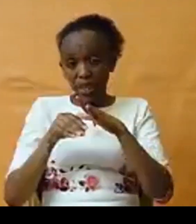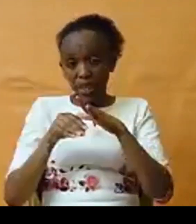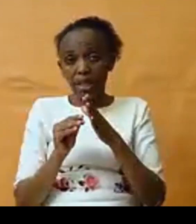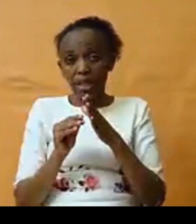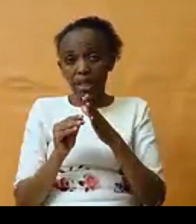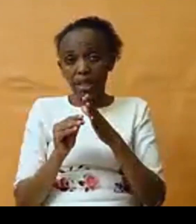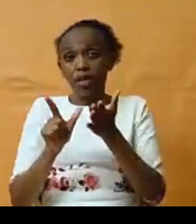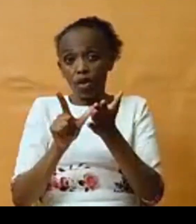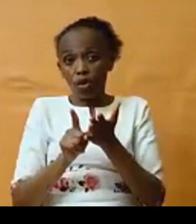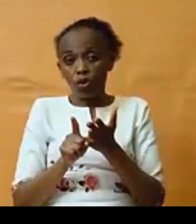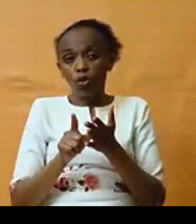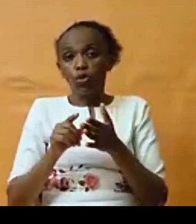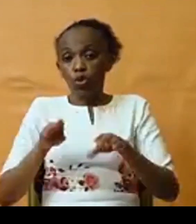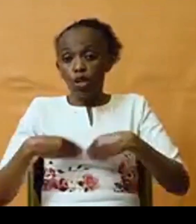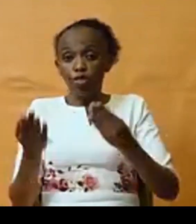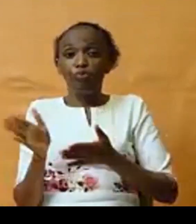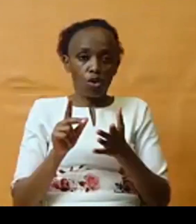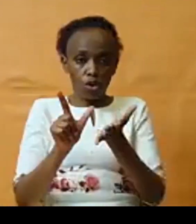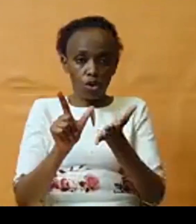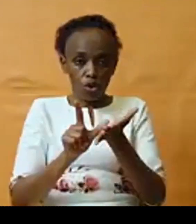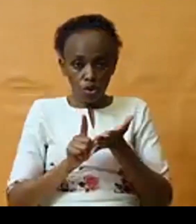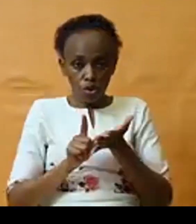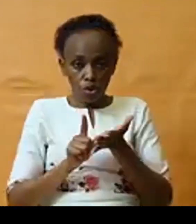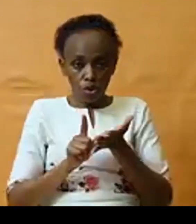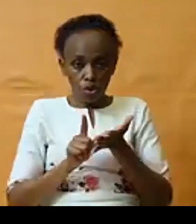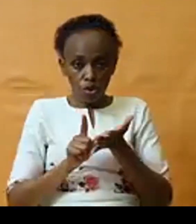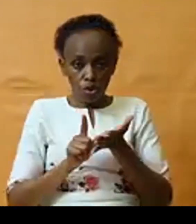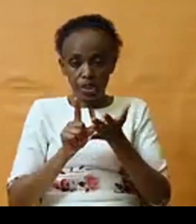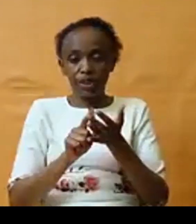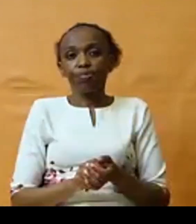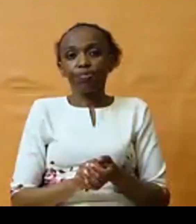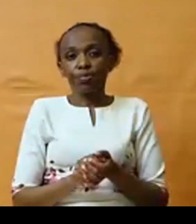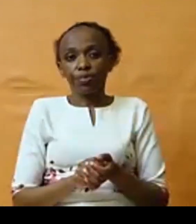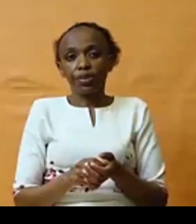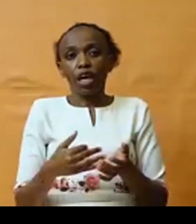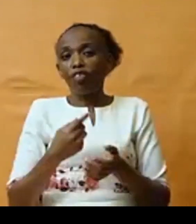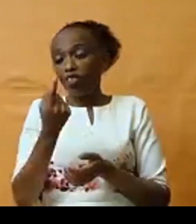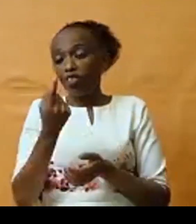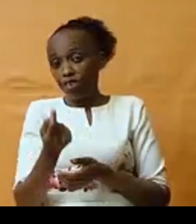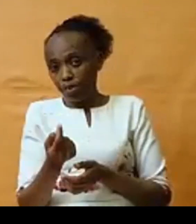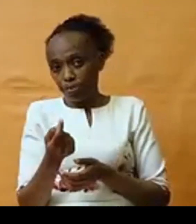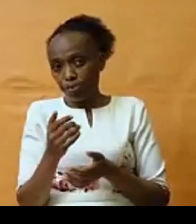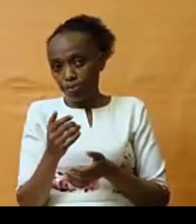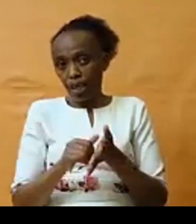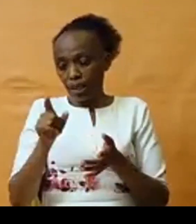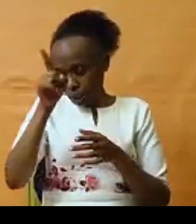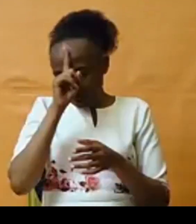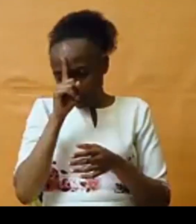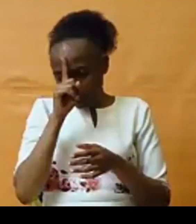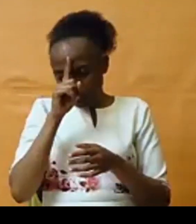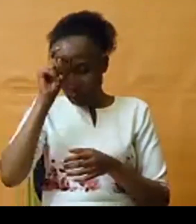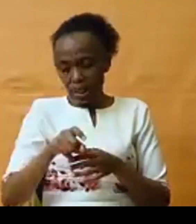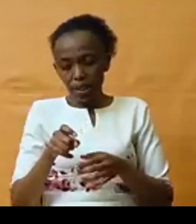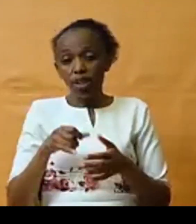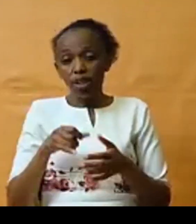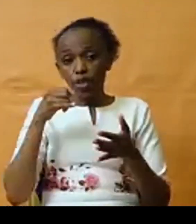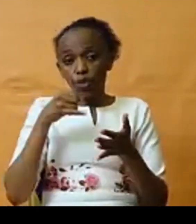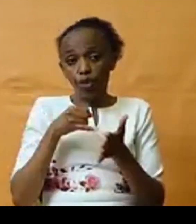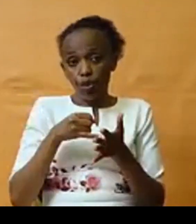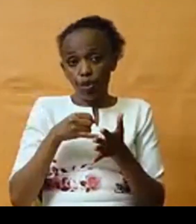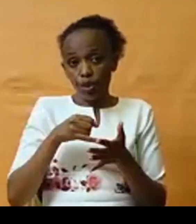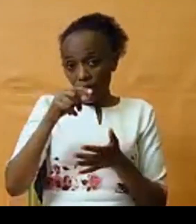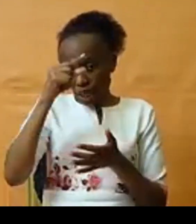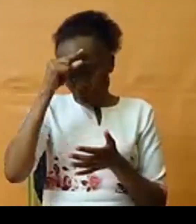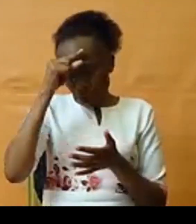loans, such as the resource-backed loans, but there are a few issues tied to this, and a serious need for greater improved governance